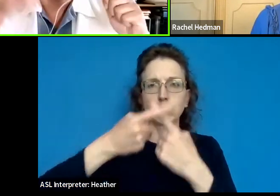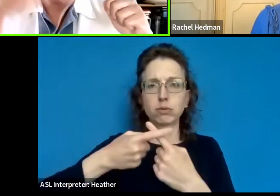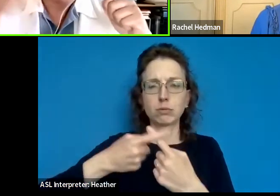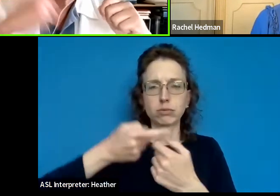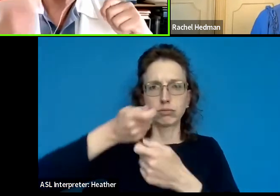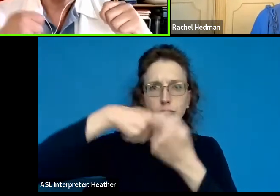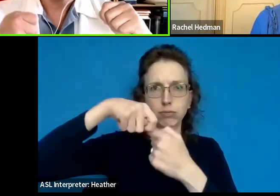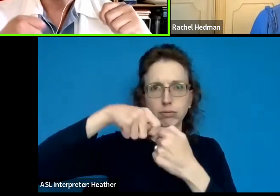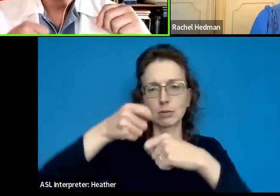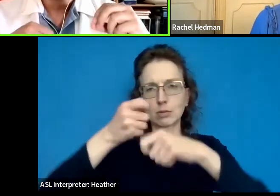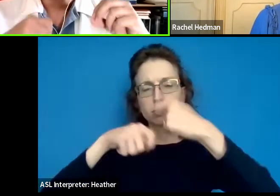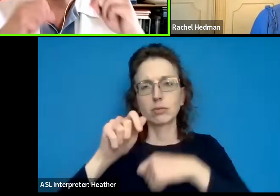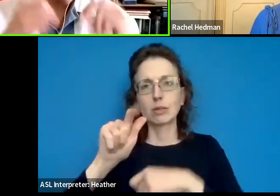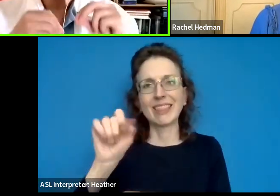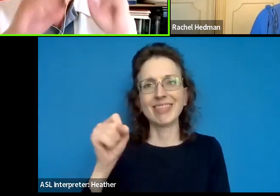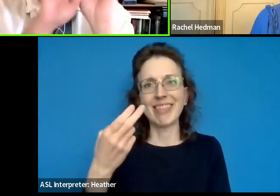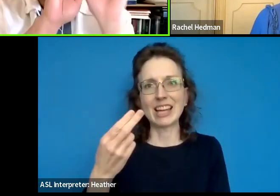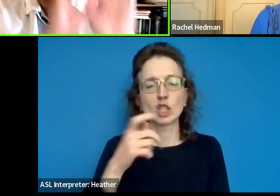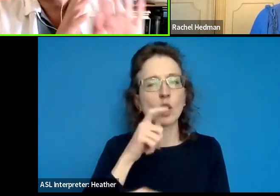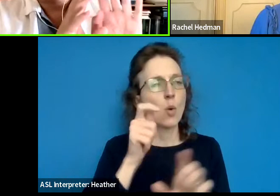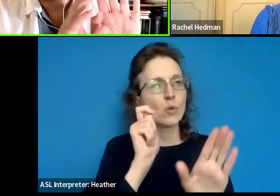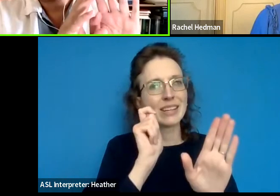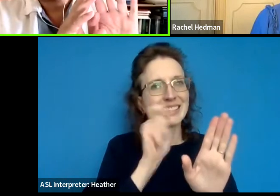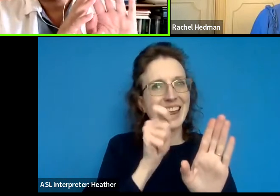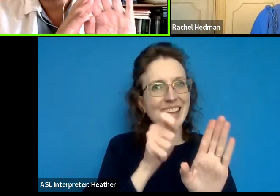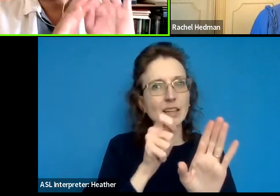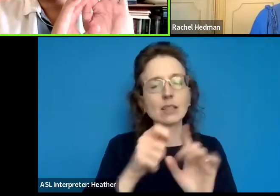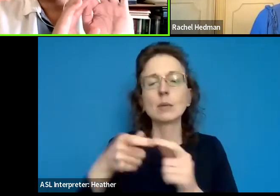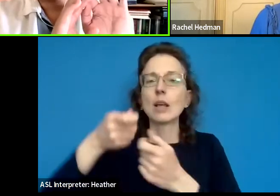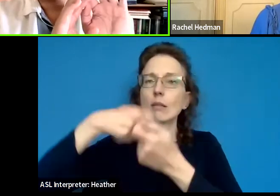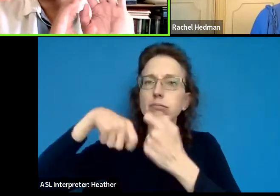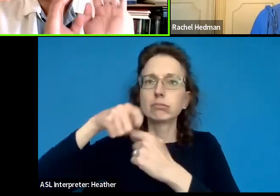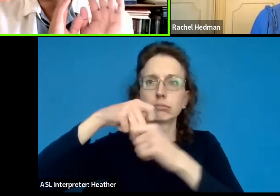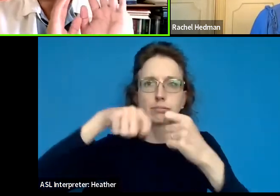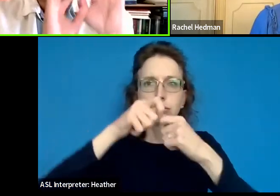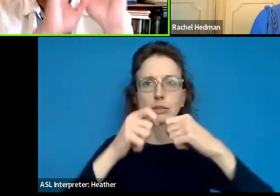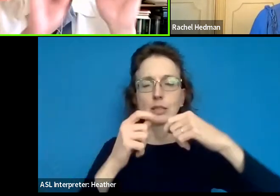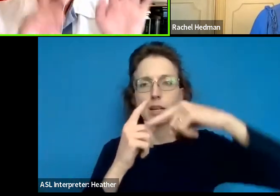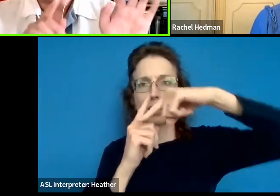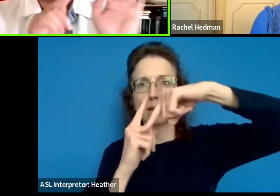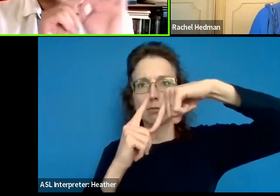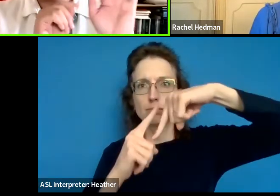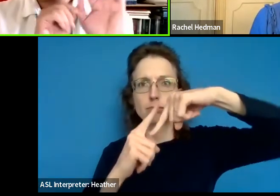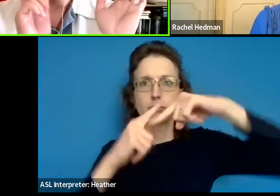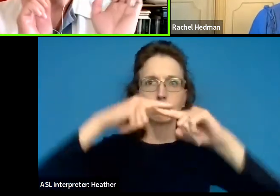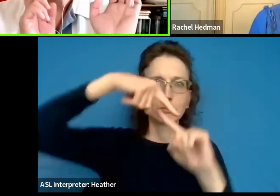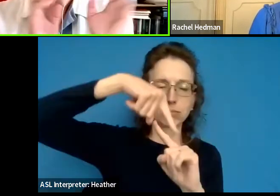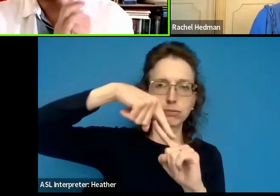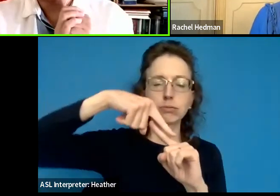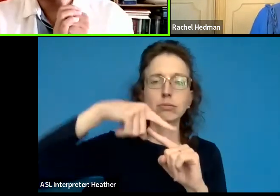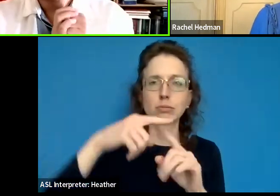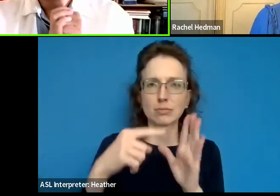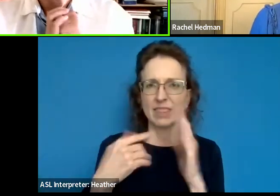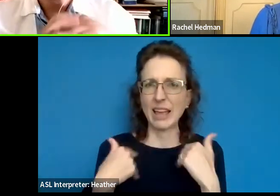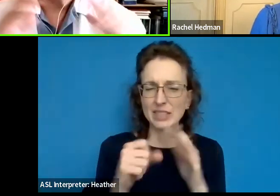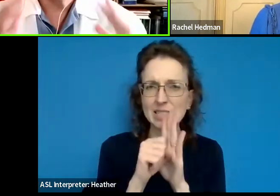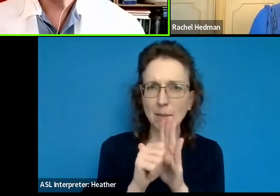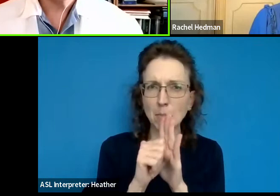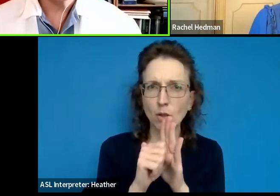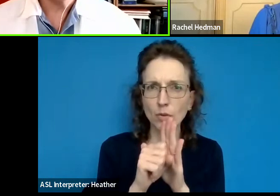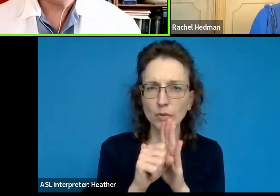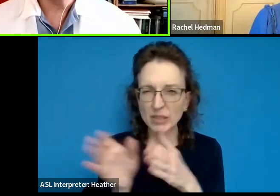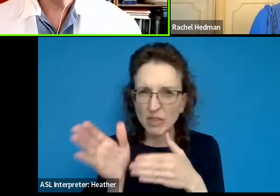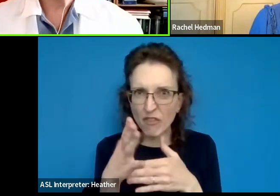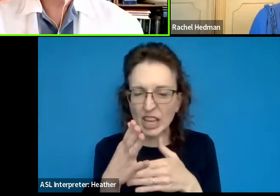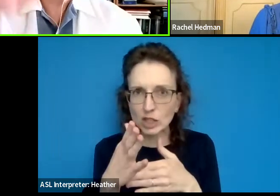together. They were lashed together, but the lashing had symbols. So if you remember, I'd show you the symbol of the fish in the lashing. So while